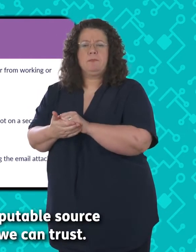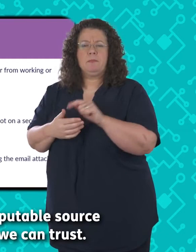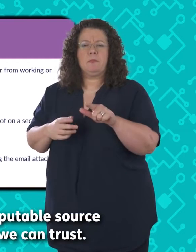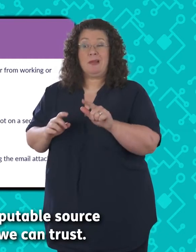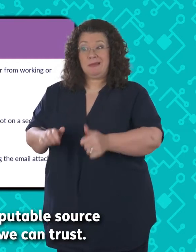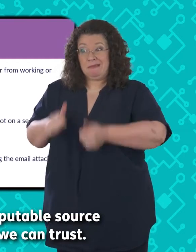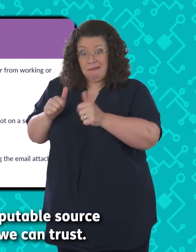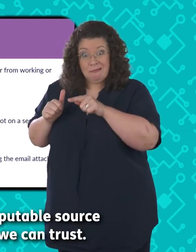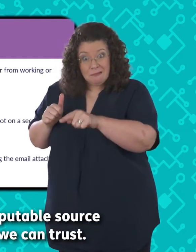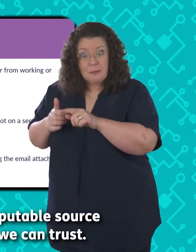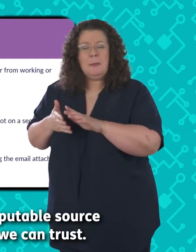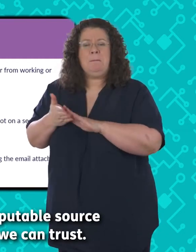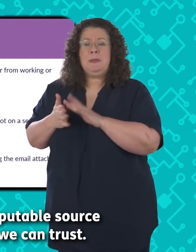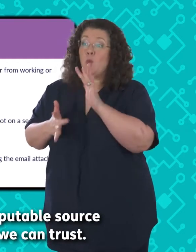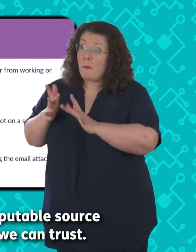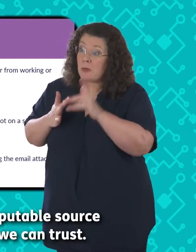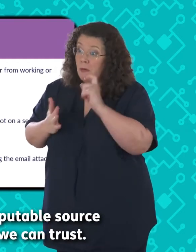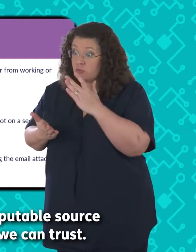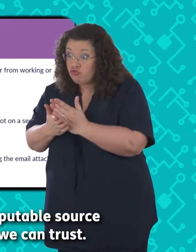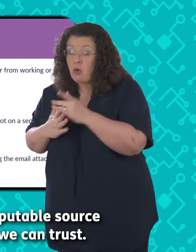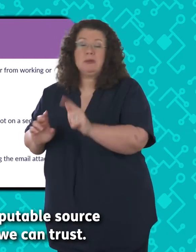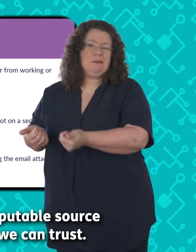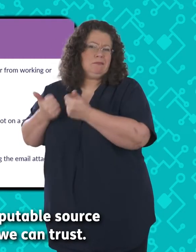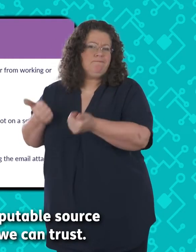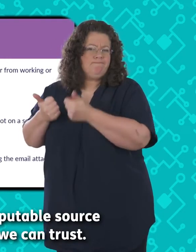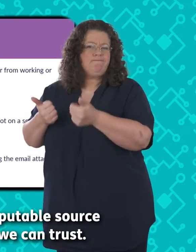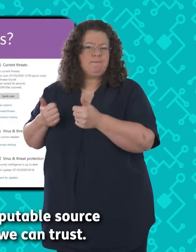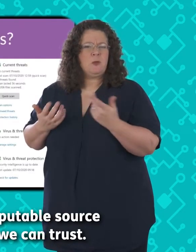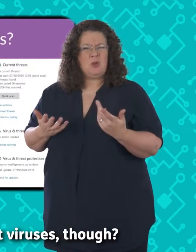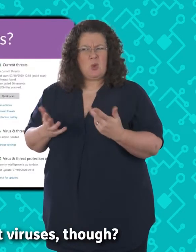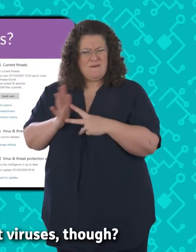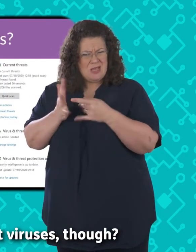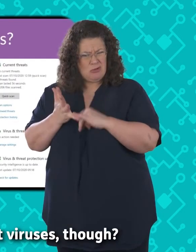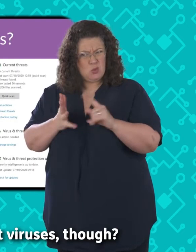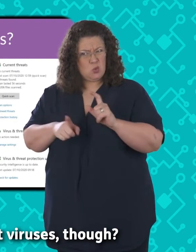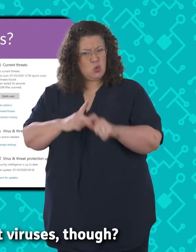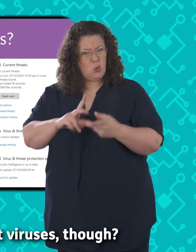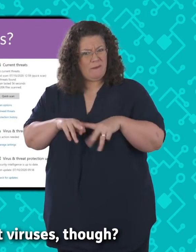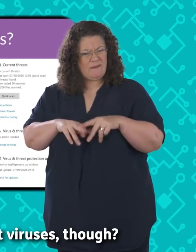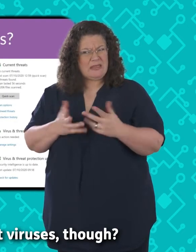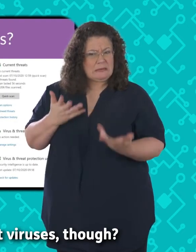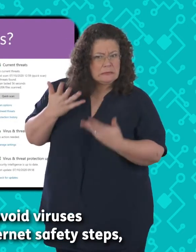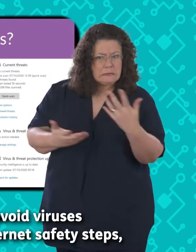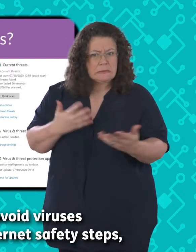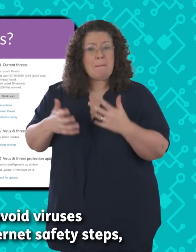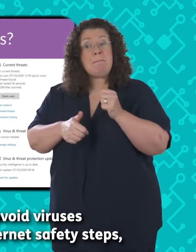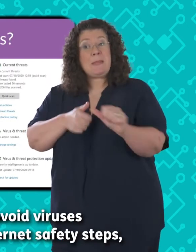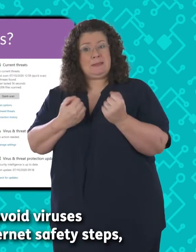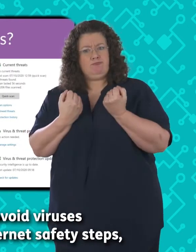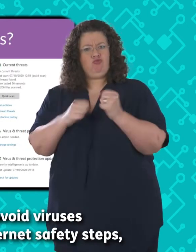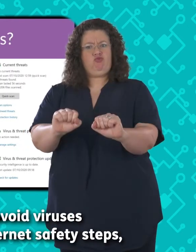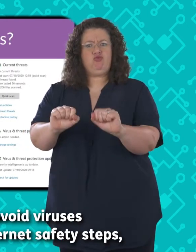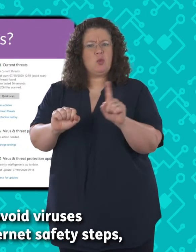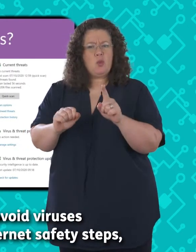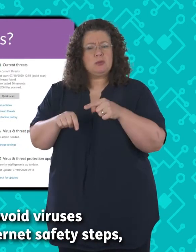And remember, a reputable source is a website that we can trust. What can you do about viruses though? The best way to